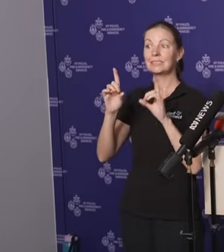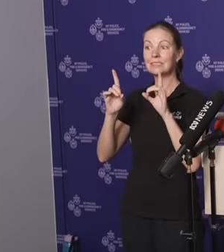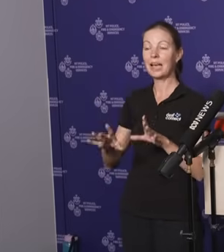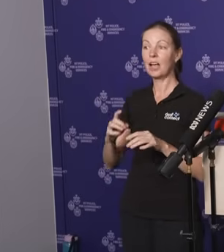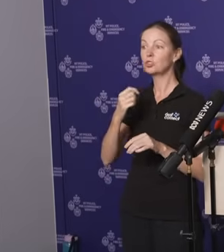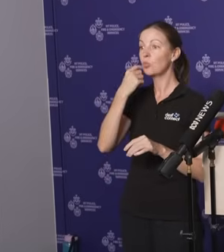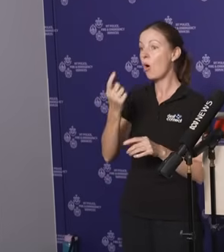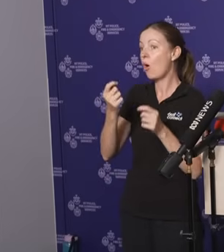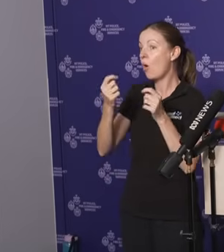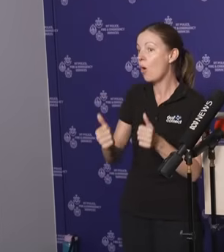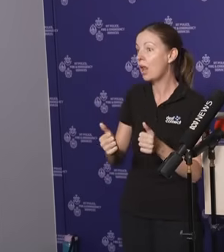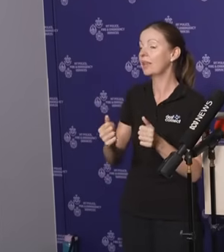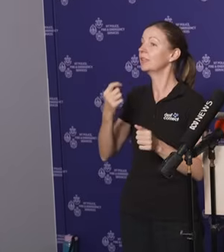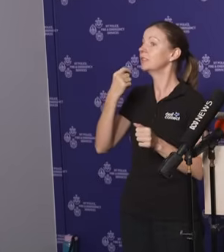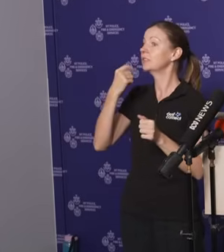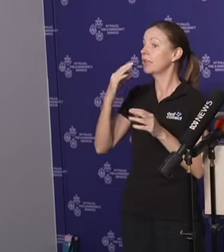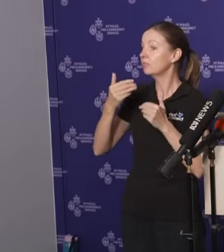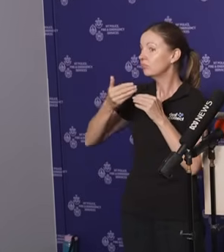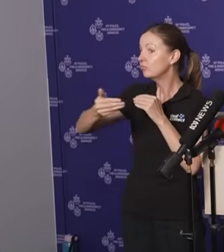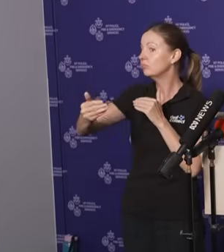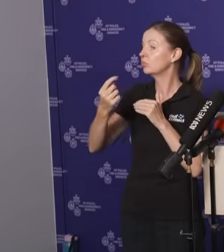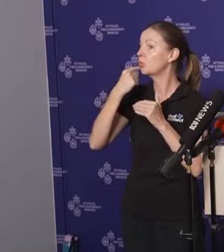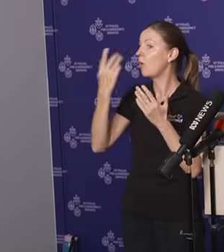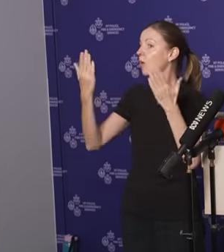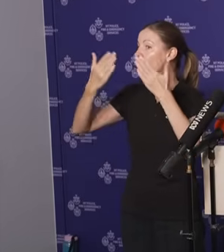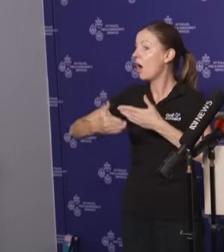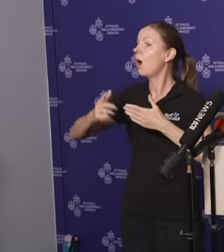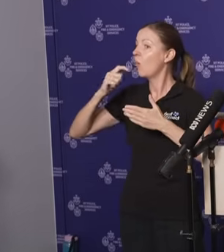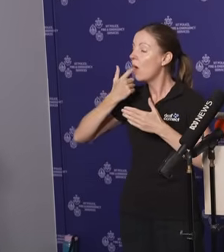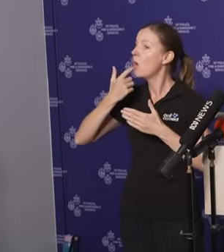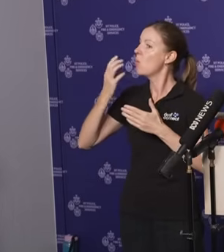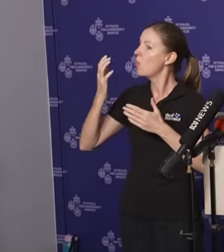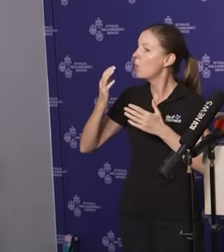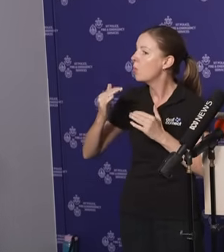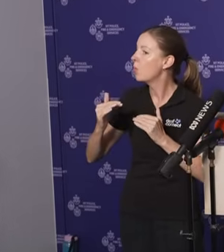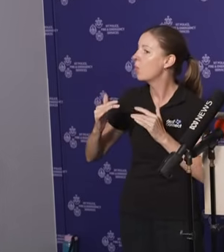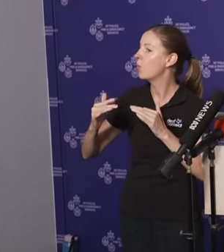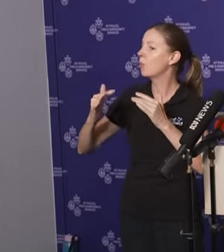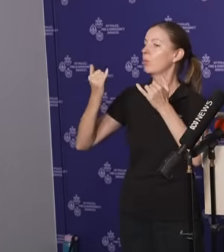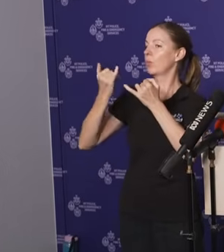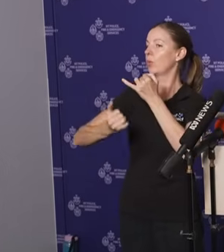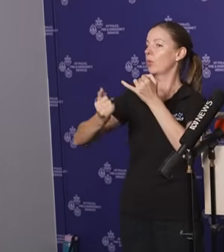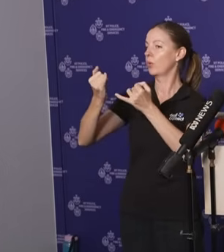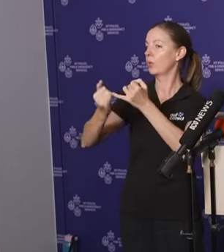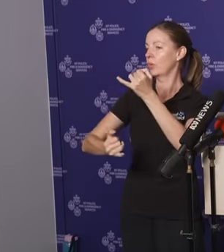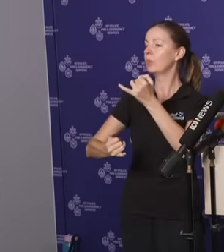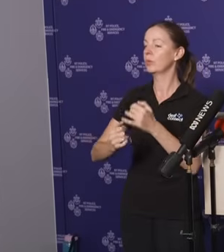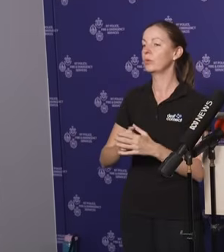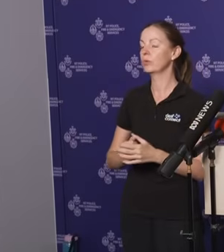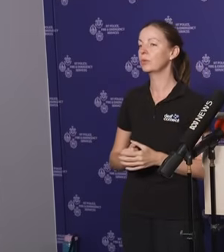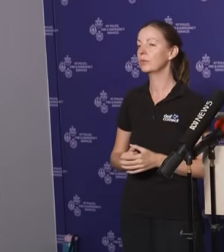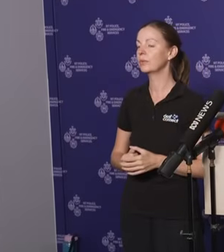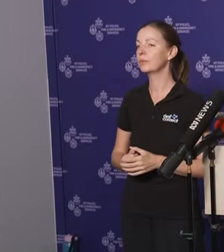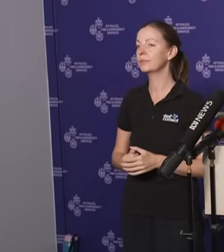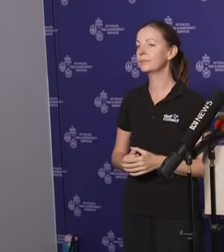tomorrow and into tomorrow evening. Araga jiladi aragapne bora hoja ngan stara